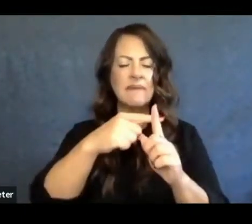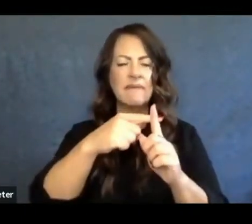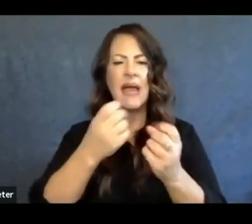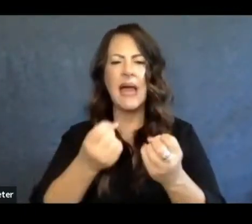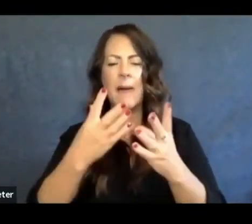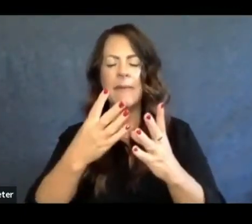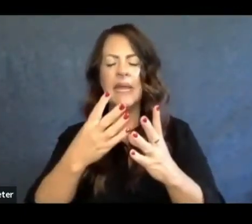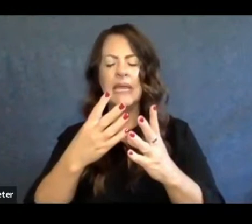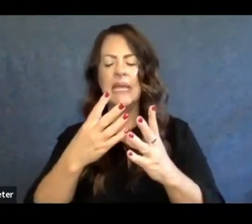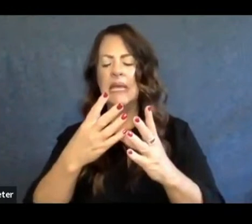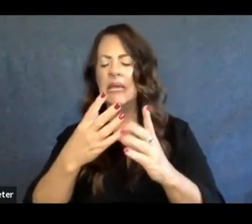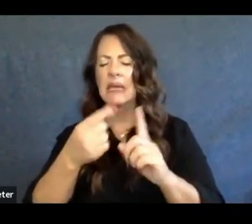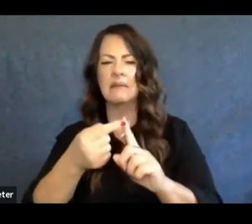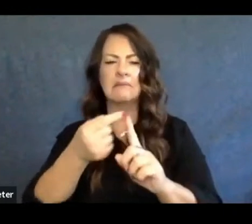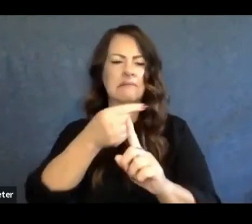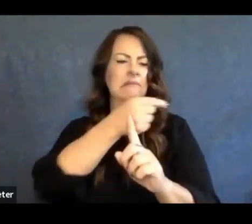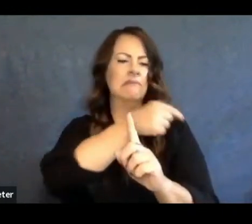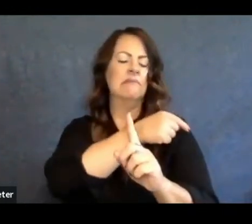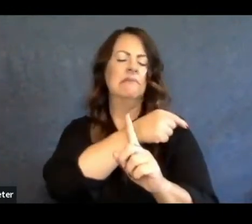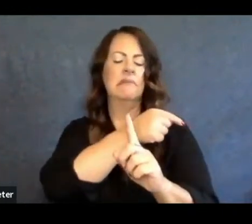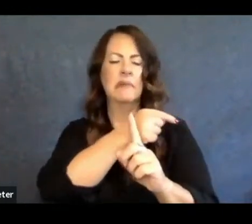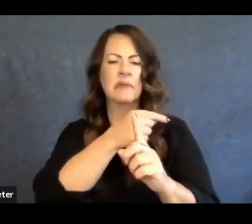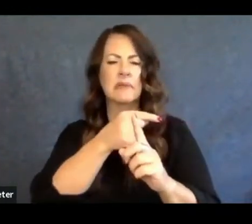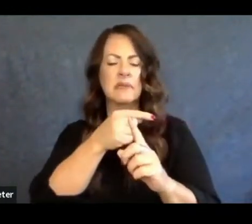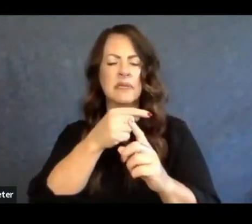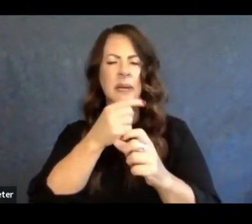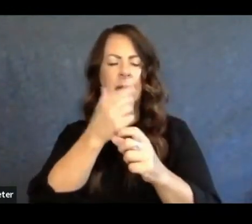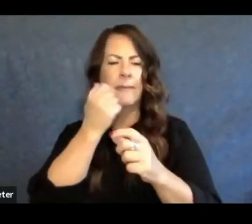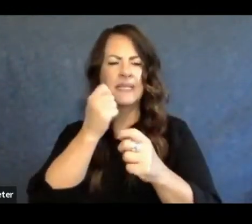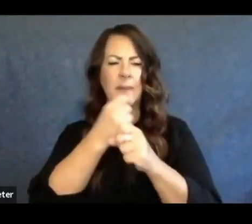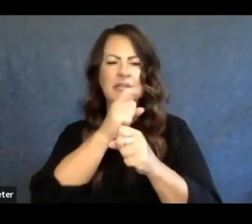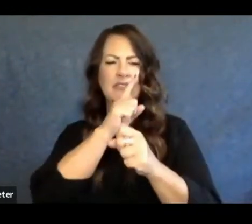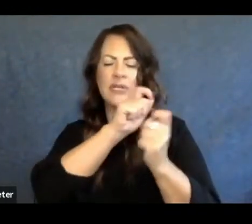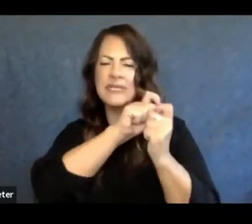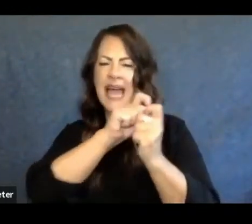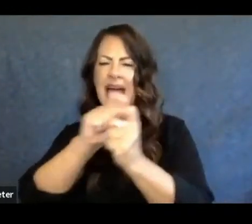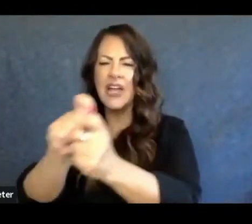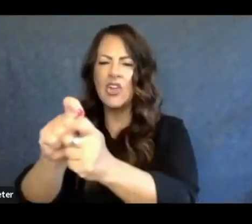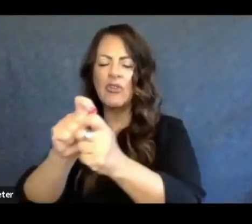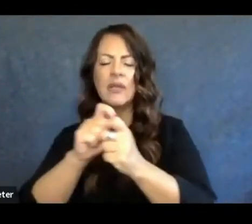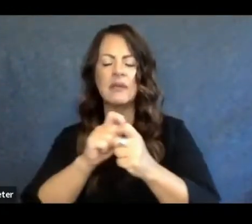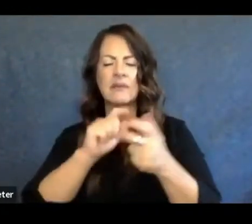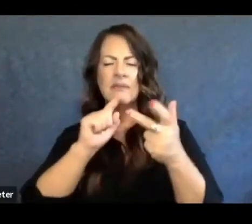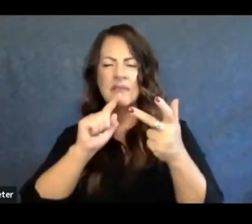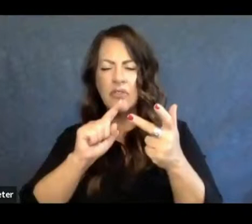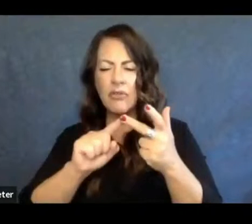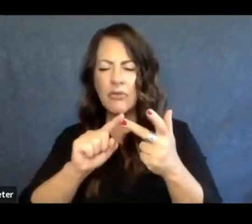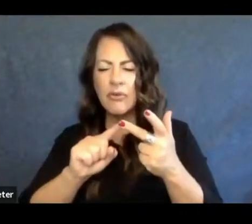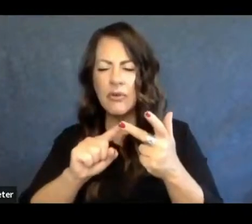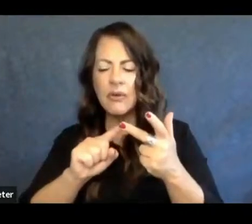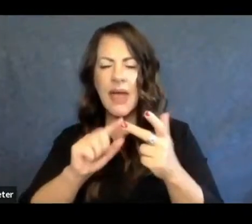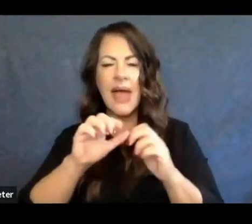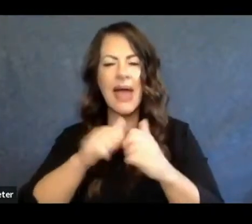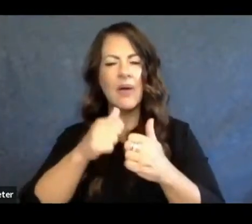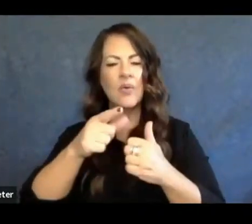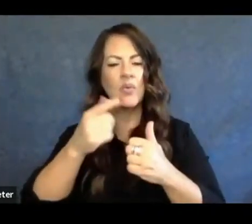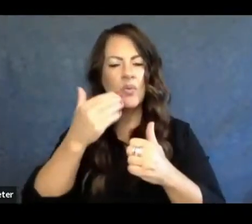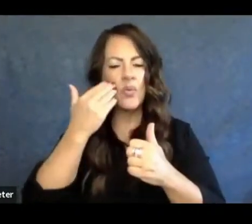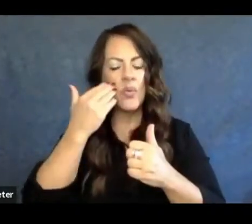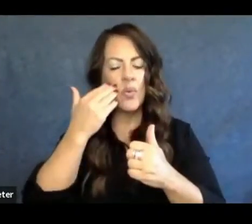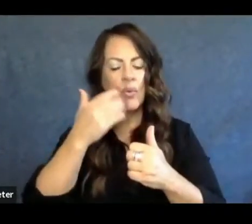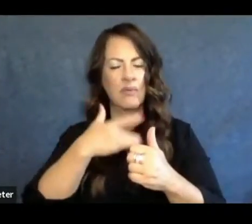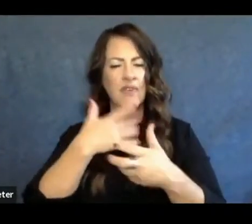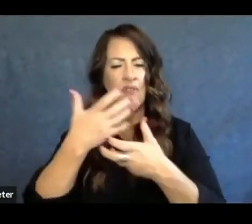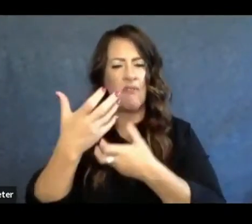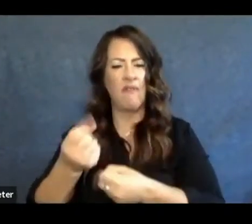what has happened over the and see an accurate trend line? And third, how can you be confident the data trends are